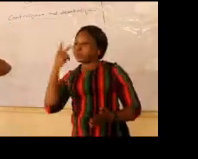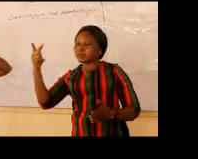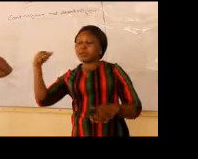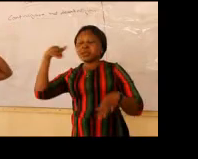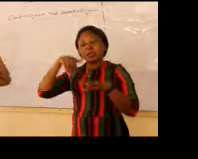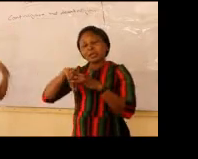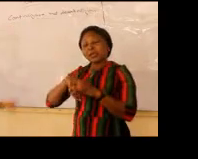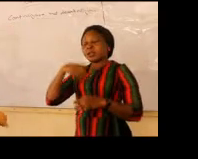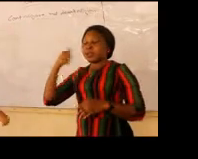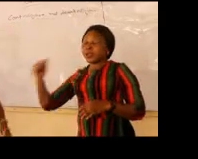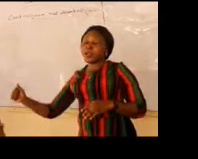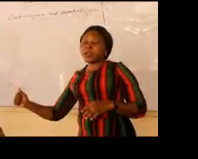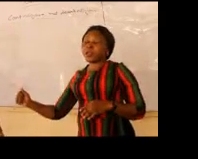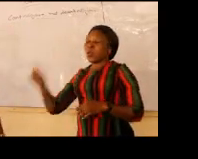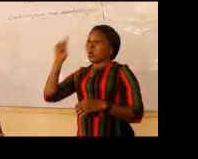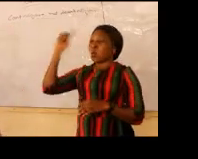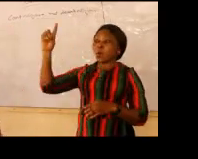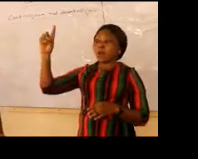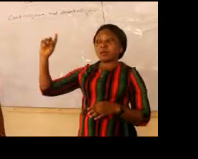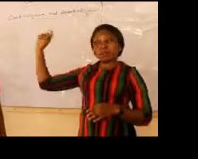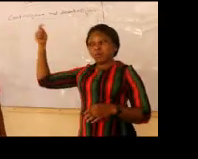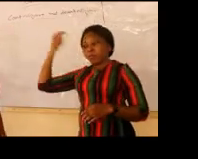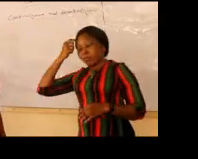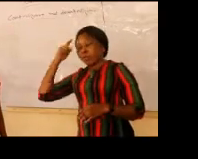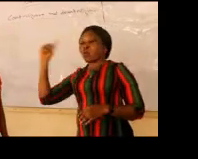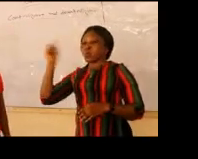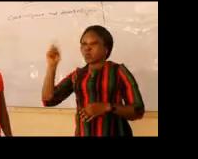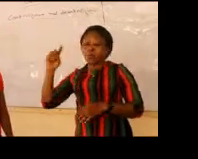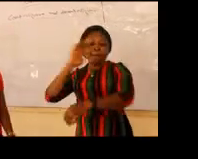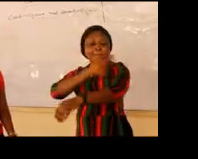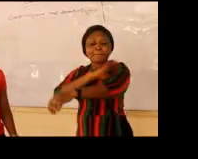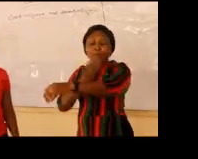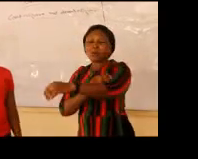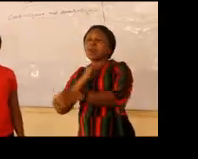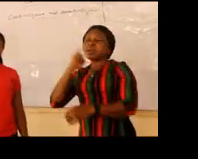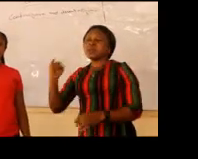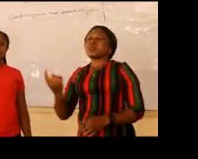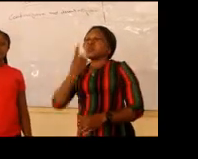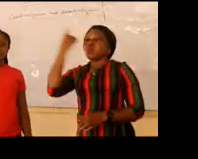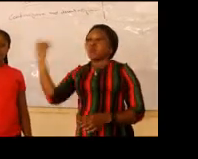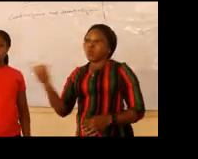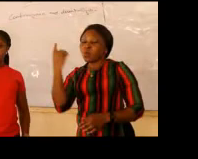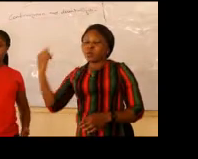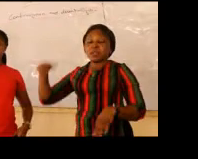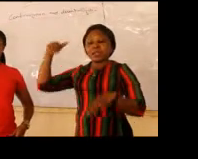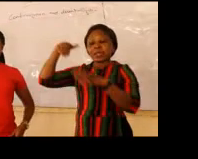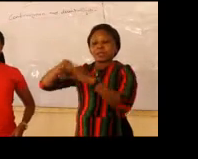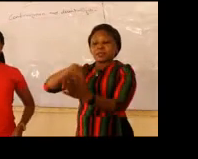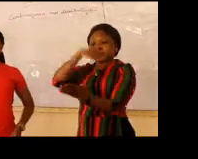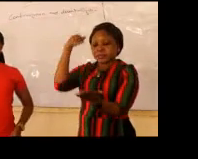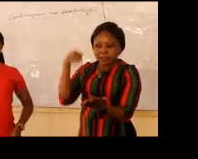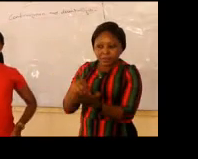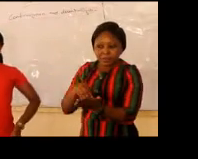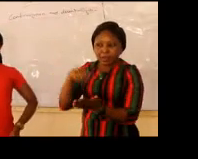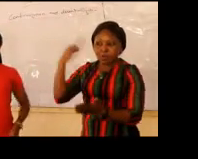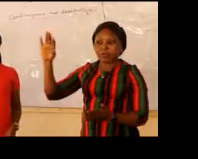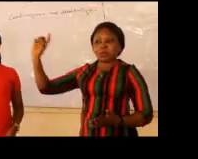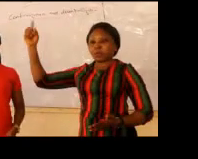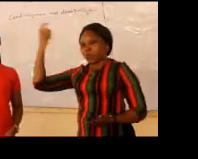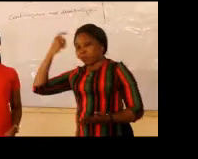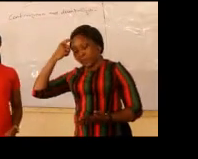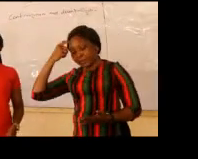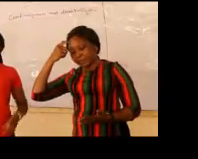unitary government where power is only centralized in the central government. You see